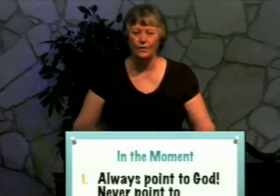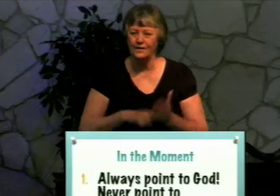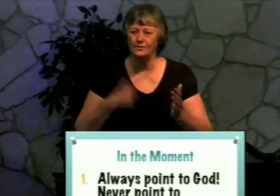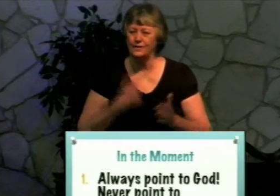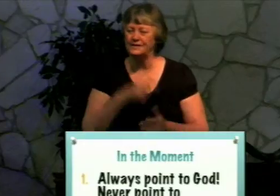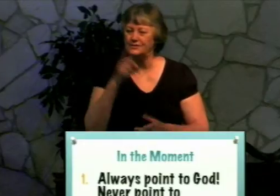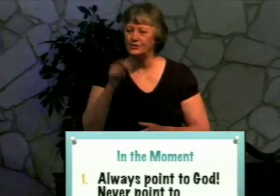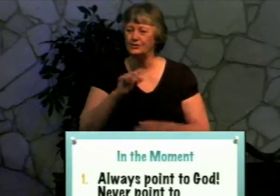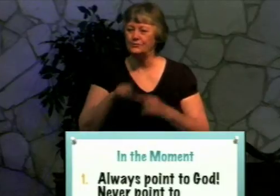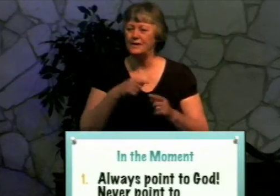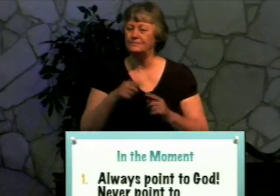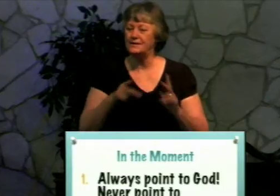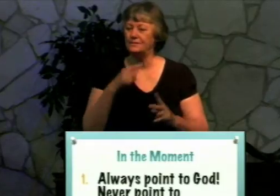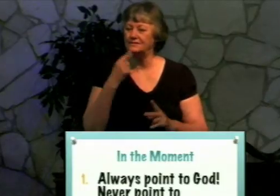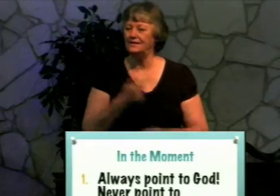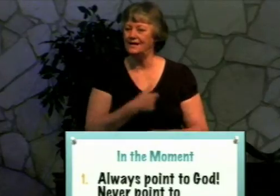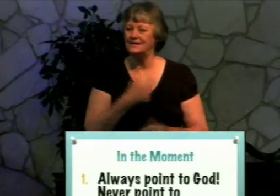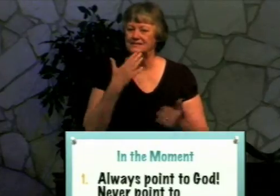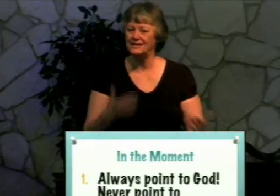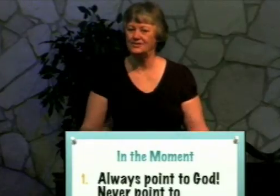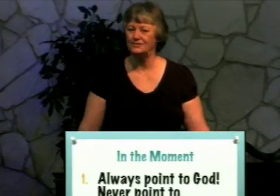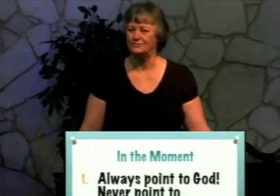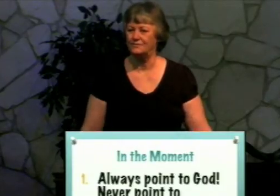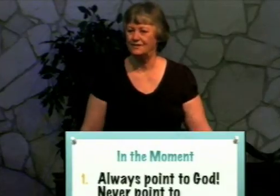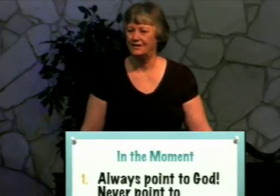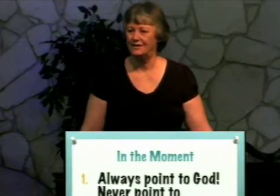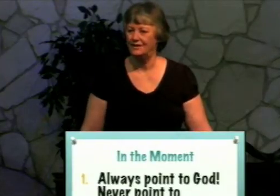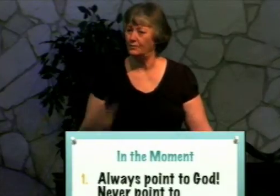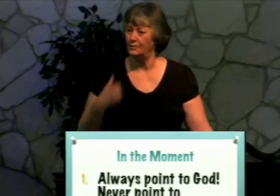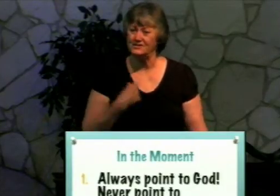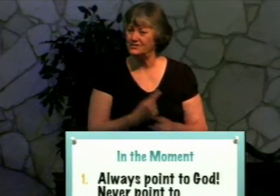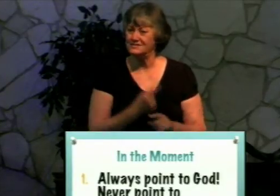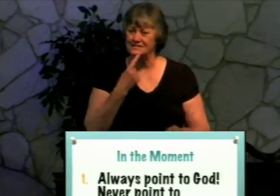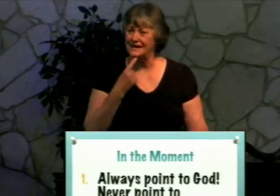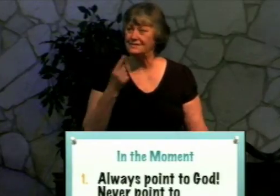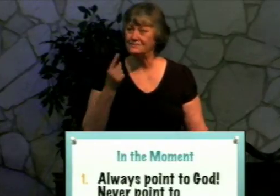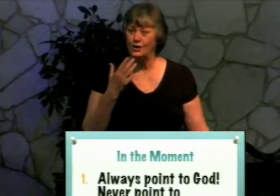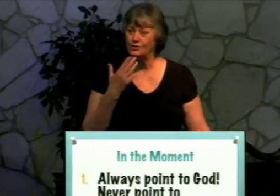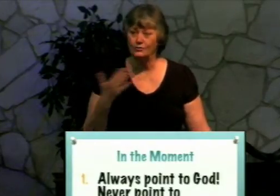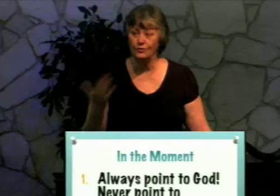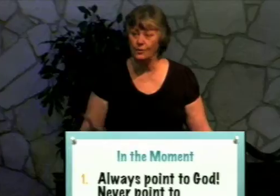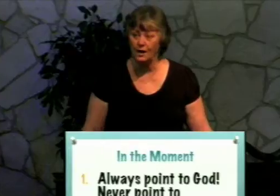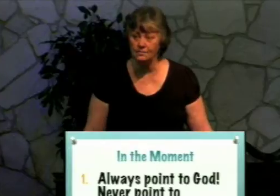What do we do when people tell us thank you? We just say, you're welcome.